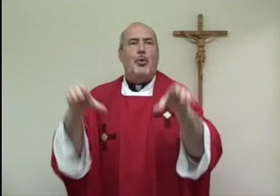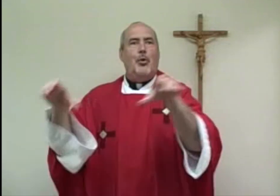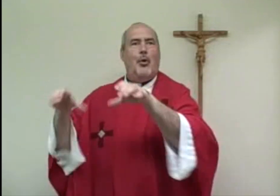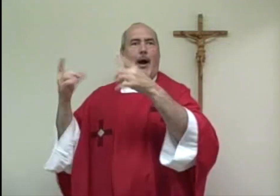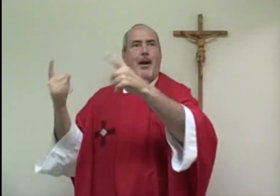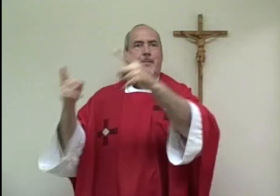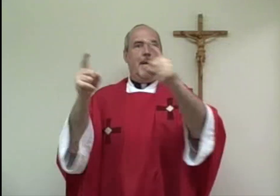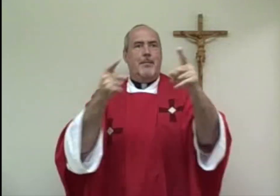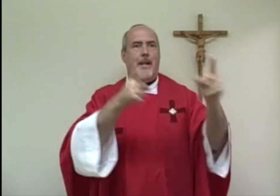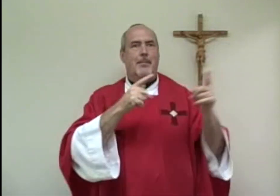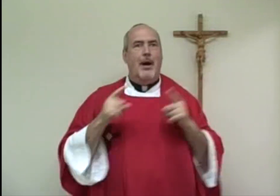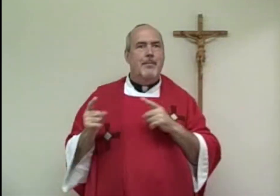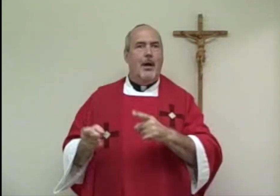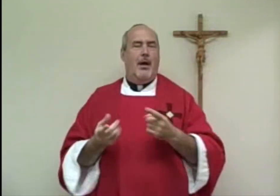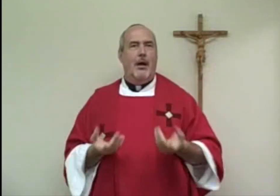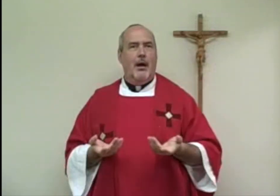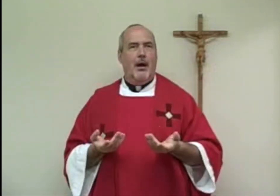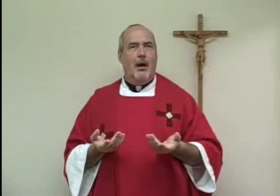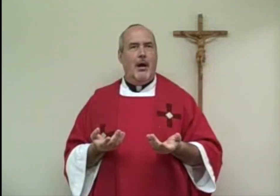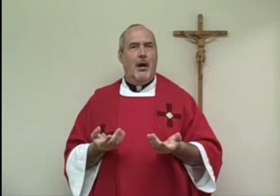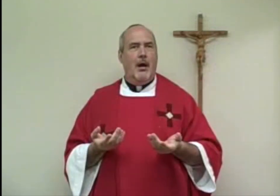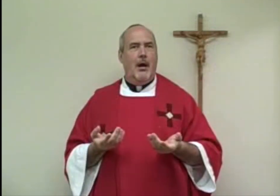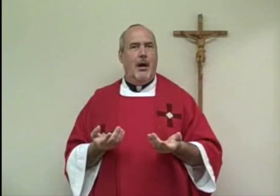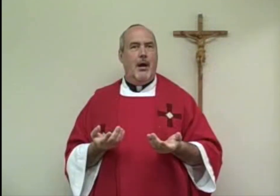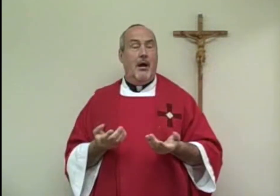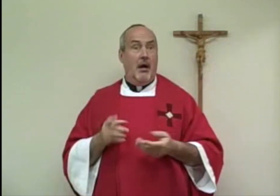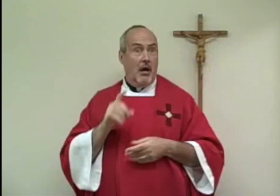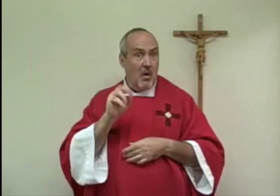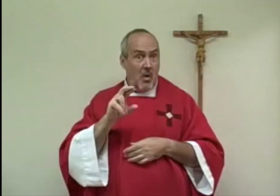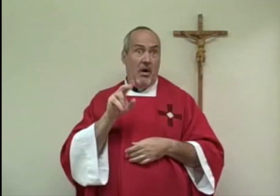missing all of the wondrous things that God does?